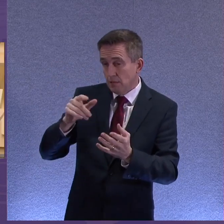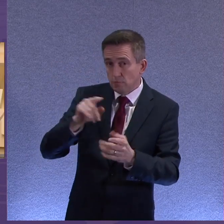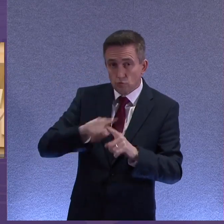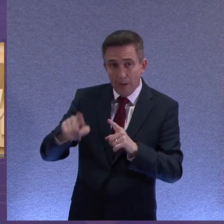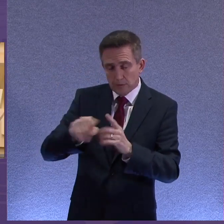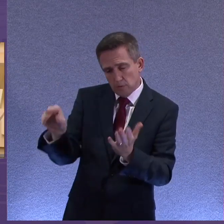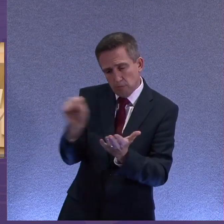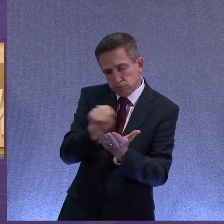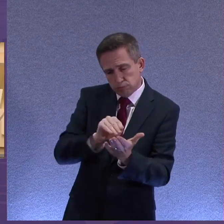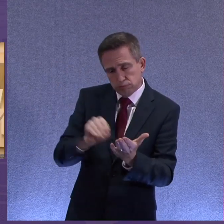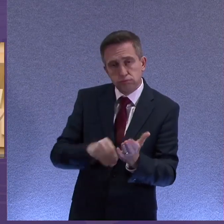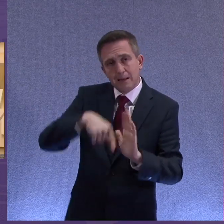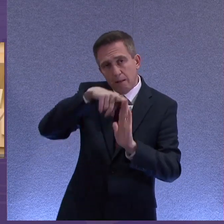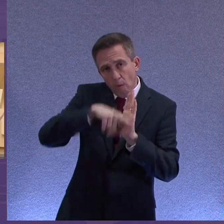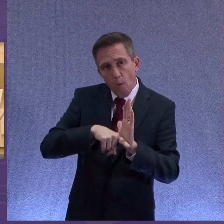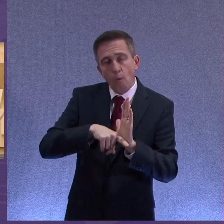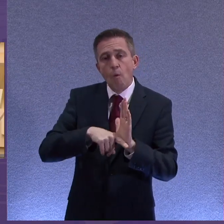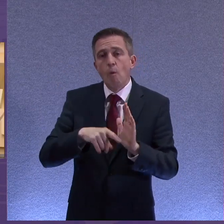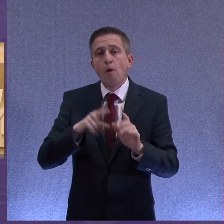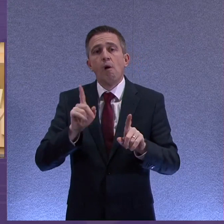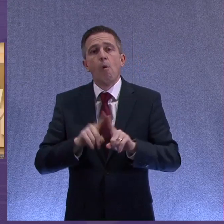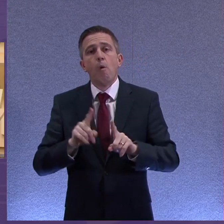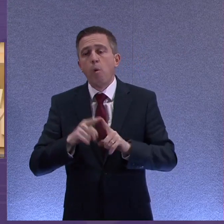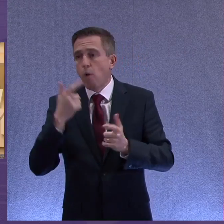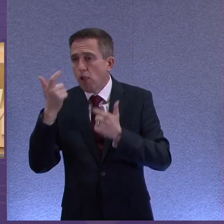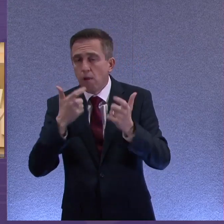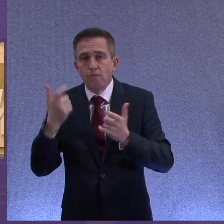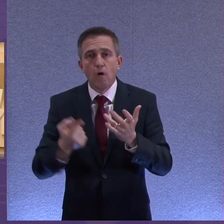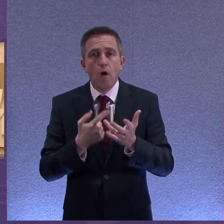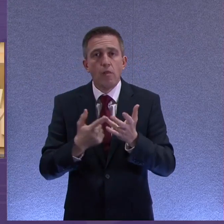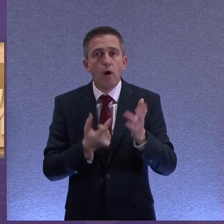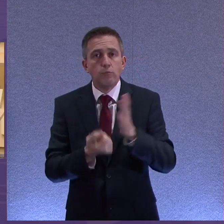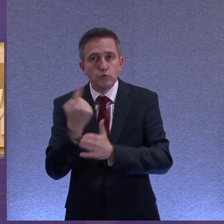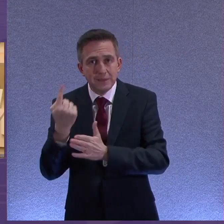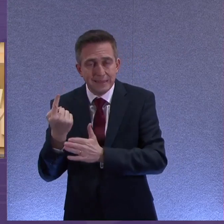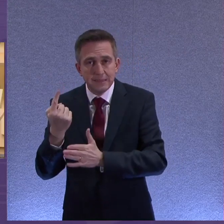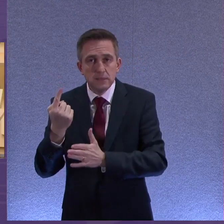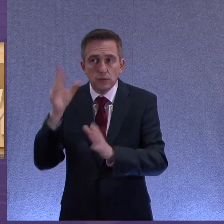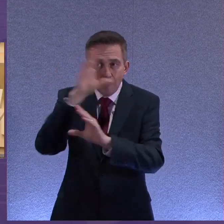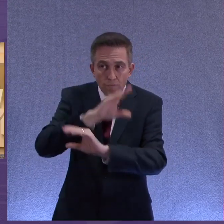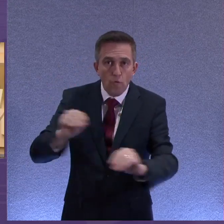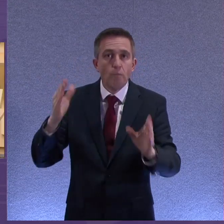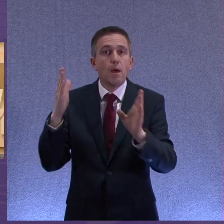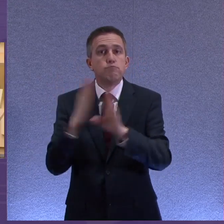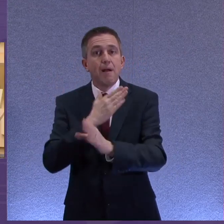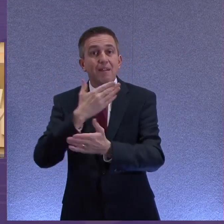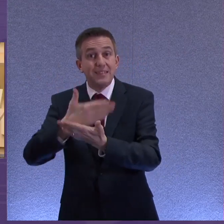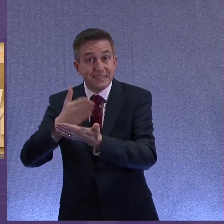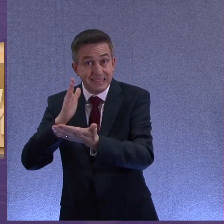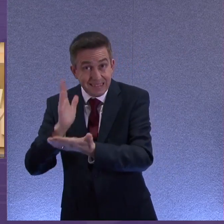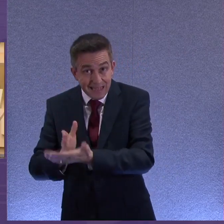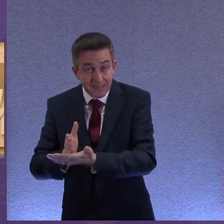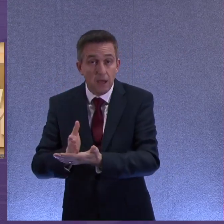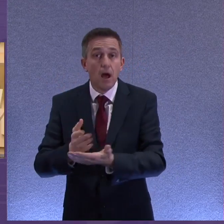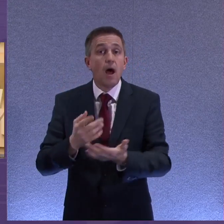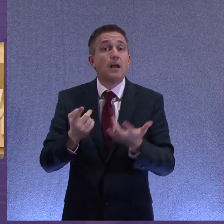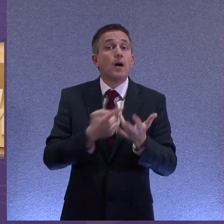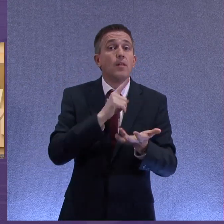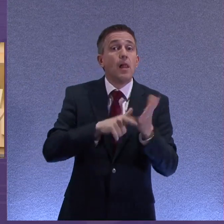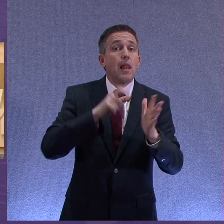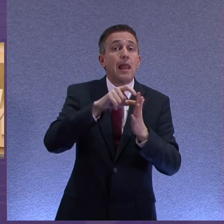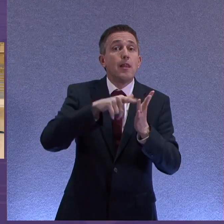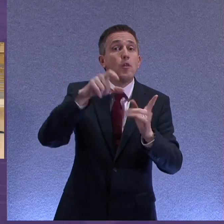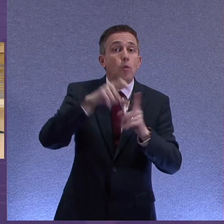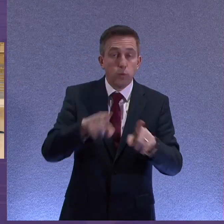far as possible, and look for other opportunities to send that very clear message to not just private sector landlords, but landlords across all